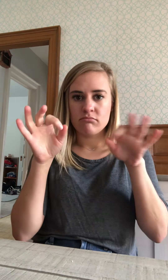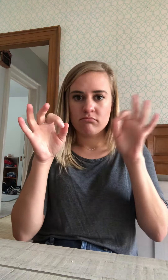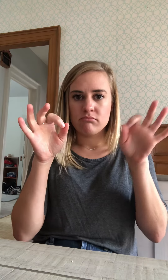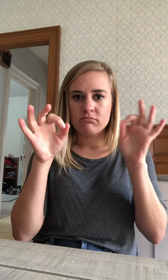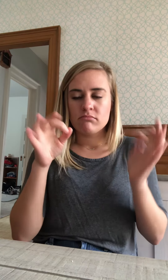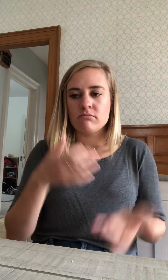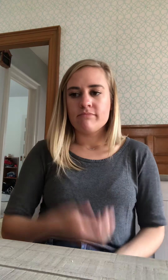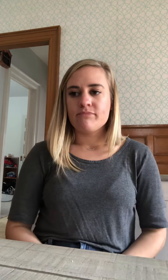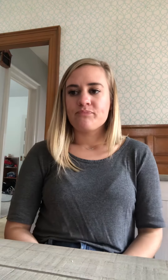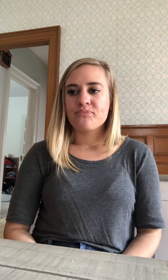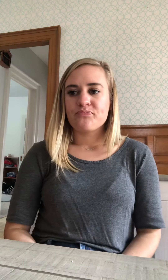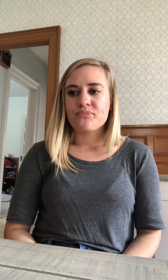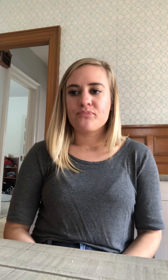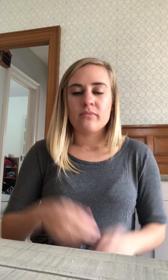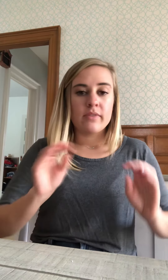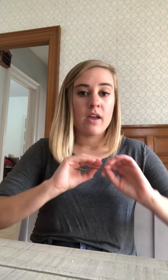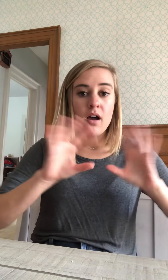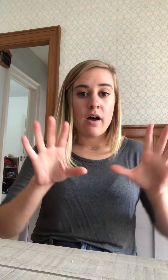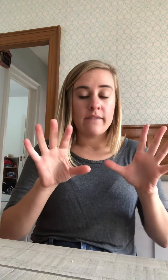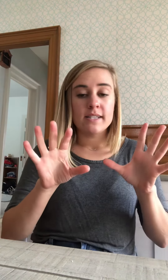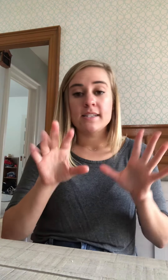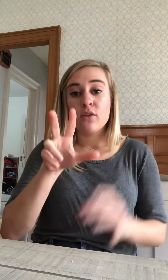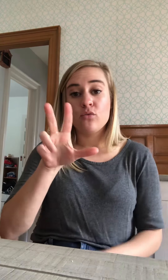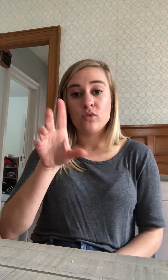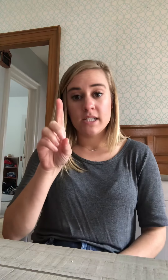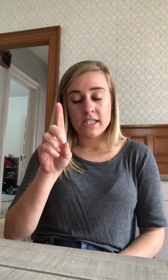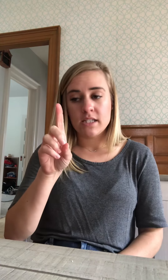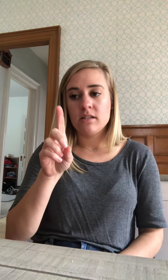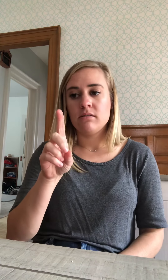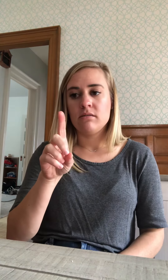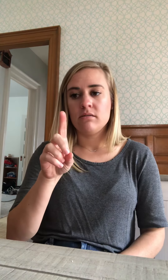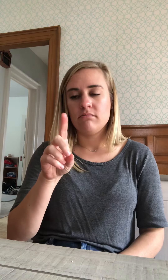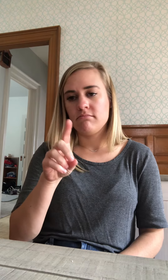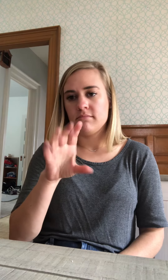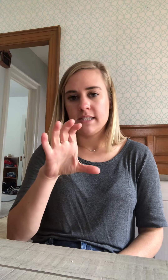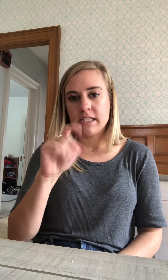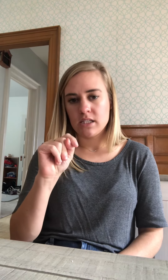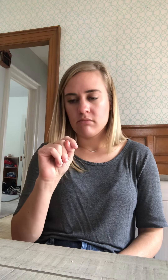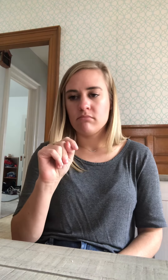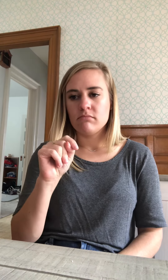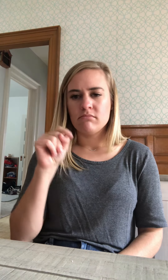Clearly, the three-dimensional CT scans, and this is a film that's only 4 or 5 years old,